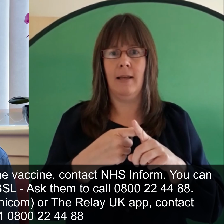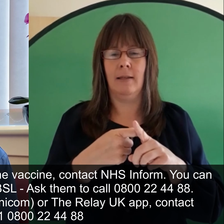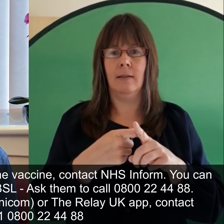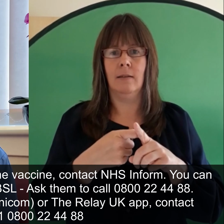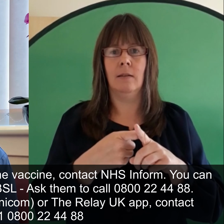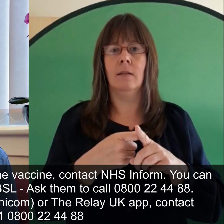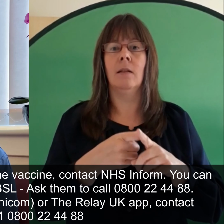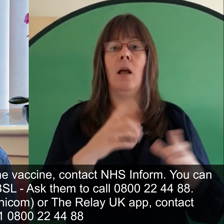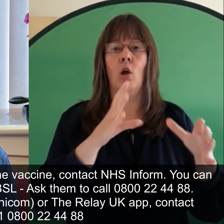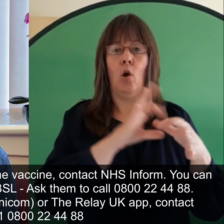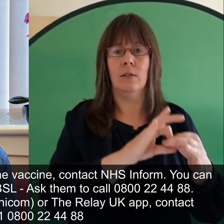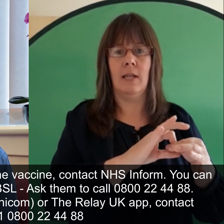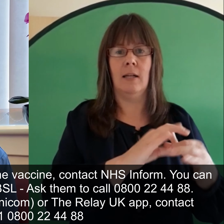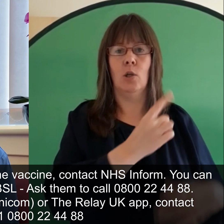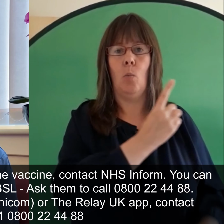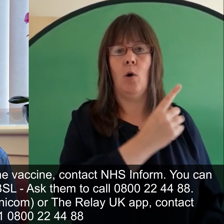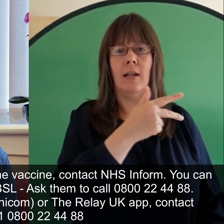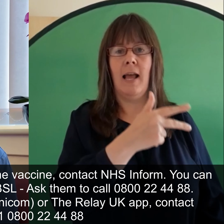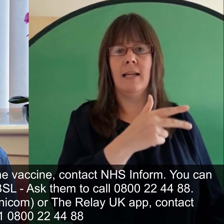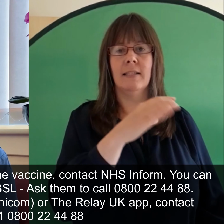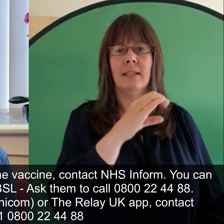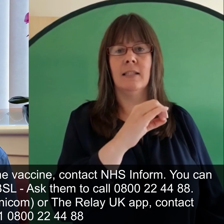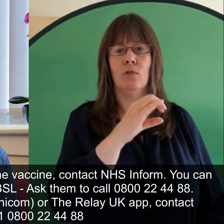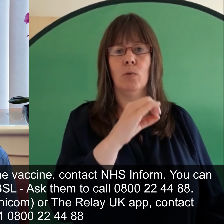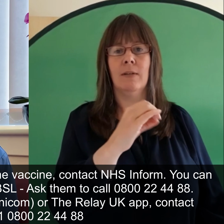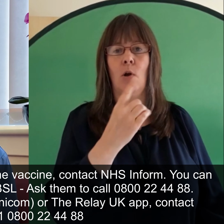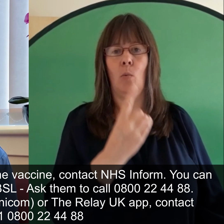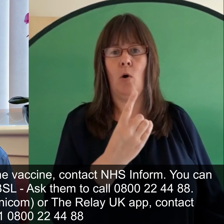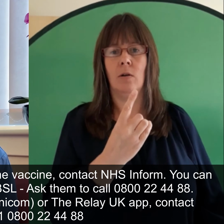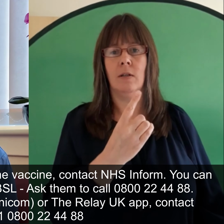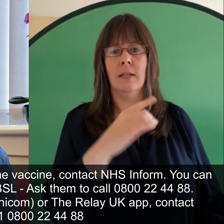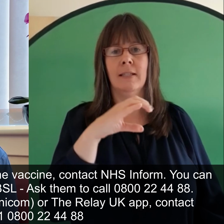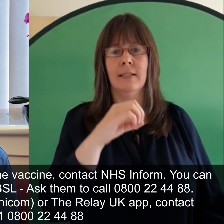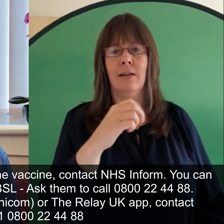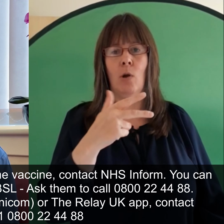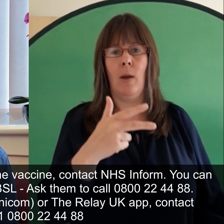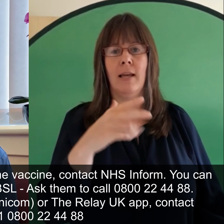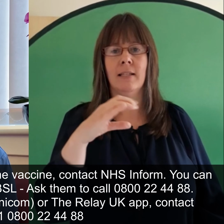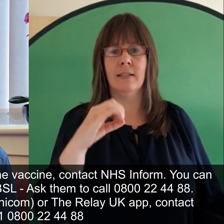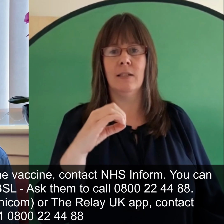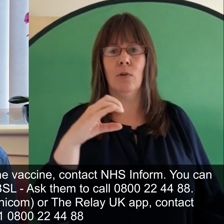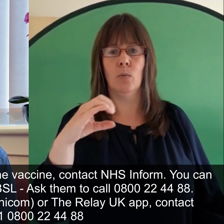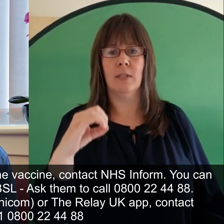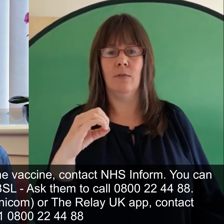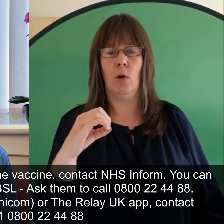18001 0800